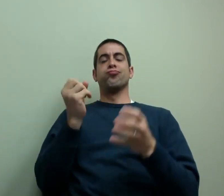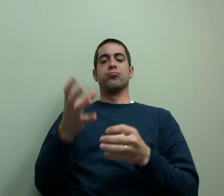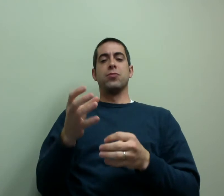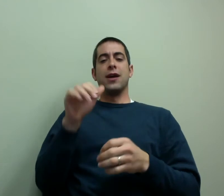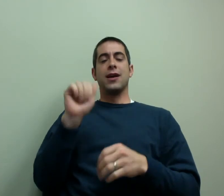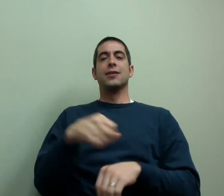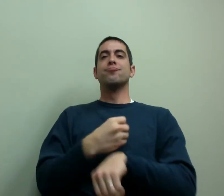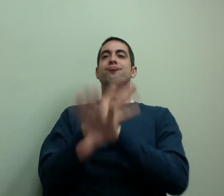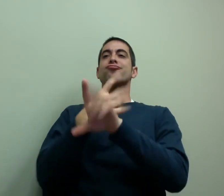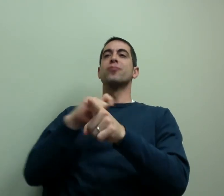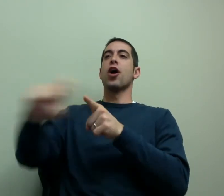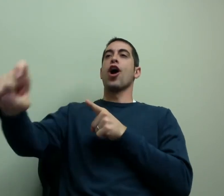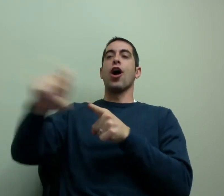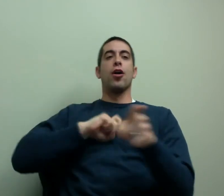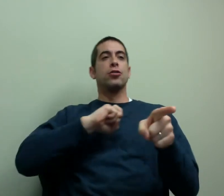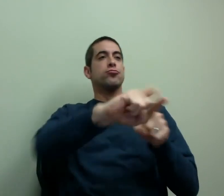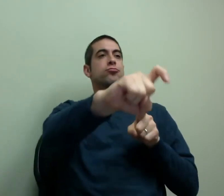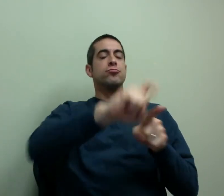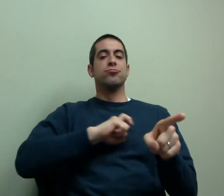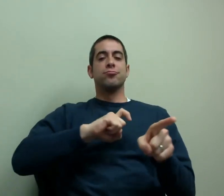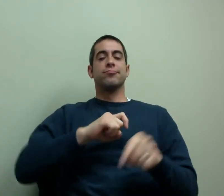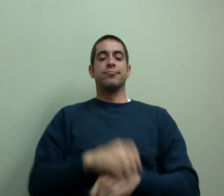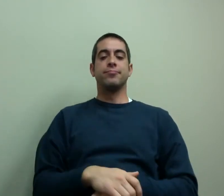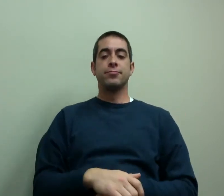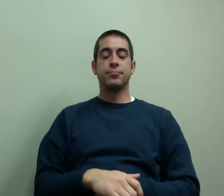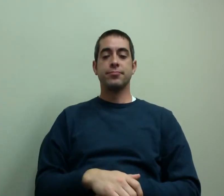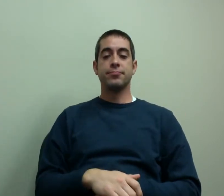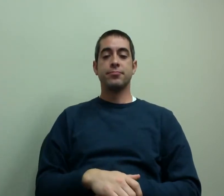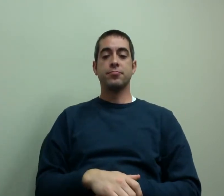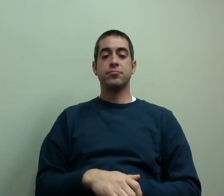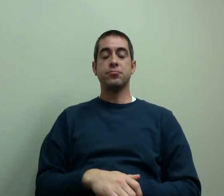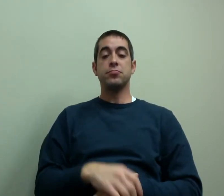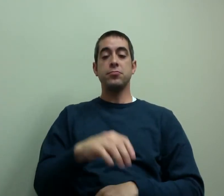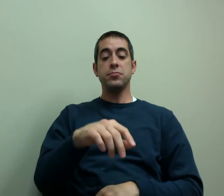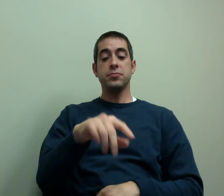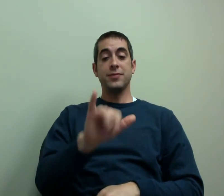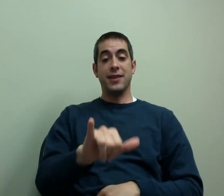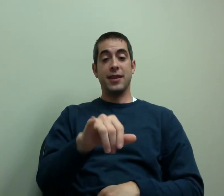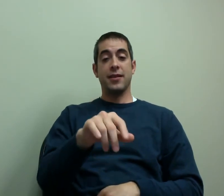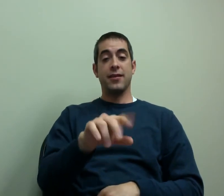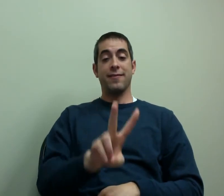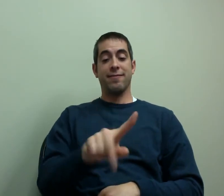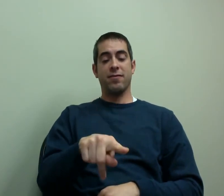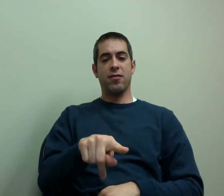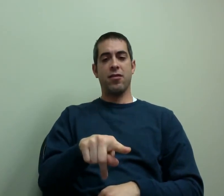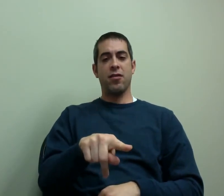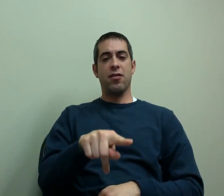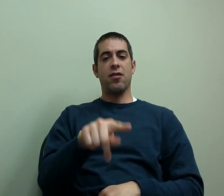point-to-point calls in public locations. Also available on the PAV is a direct line to our contact